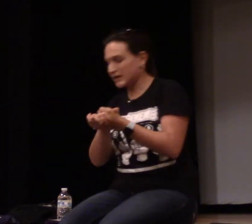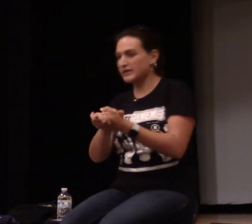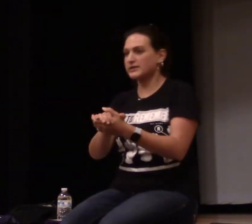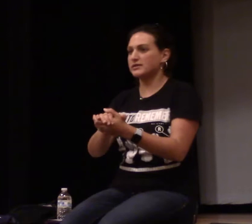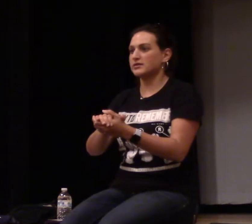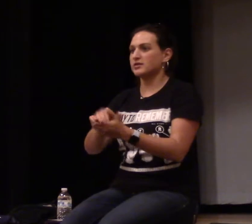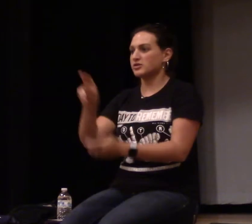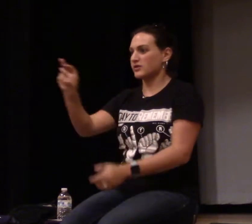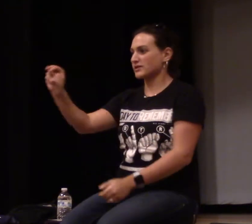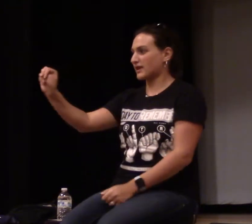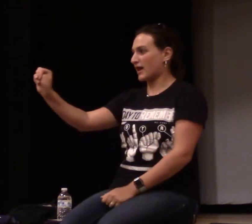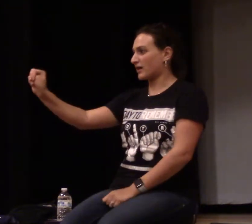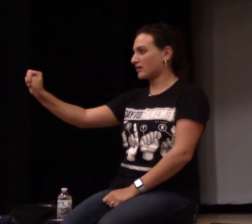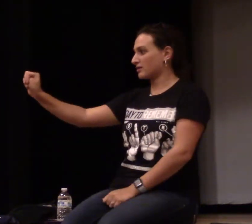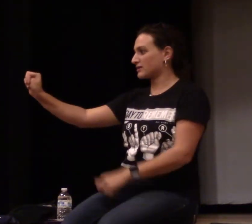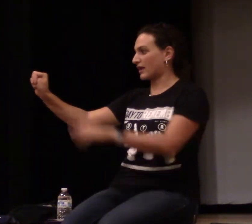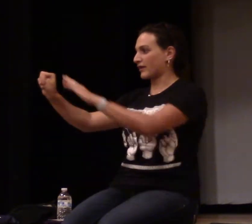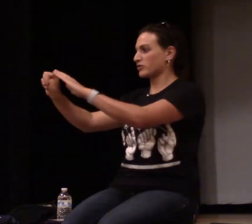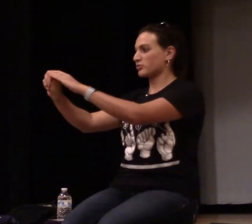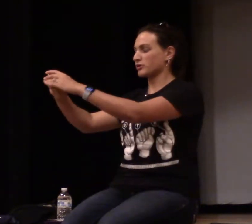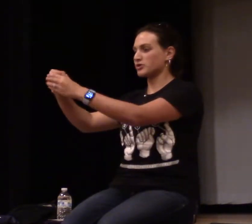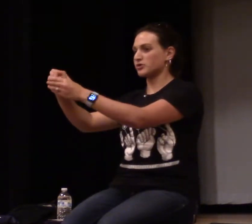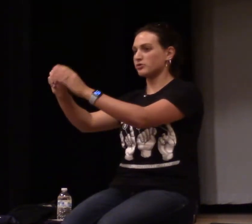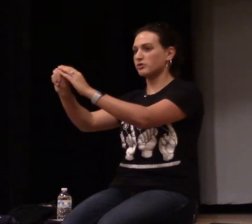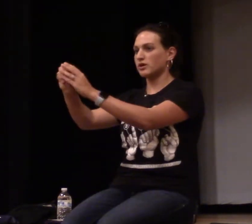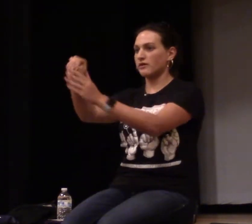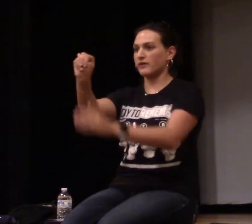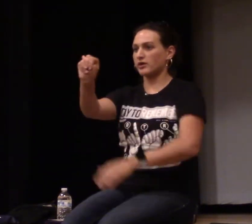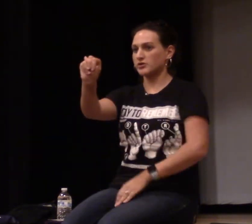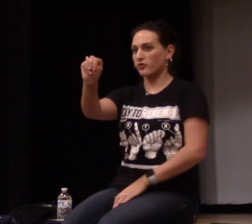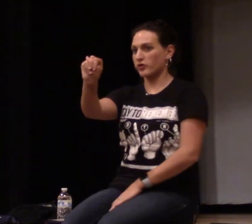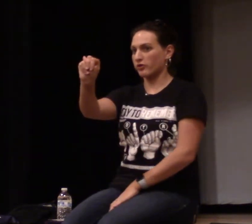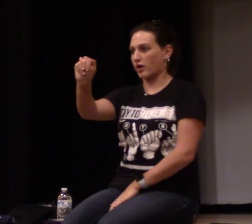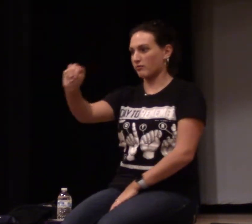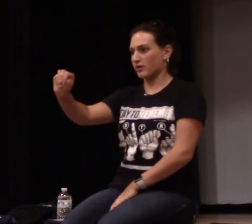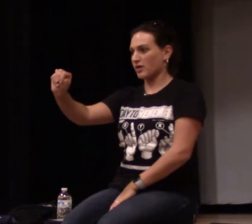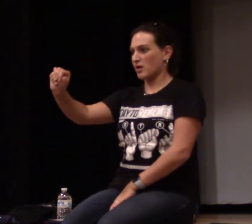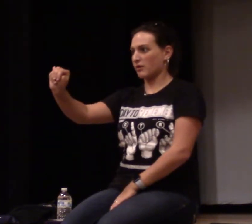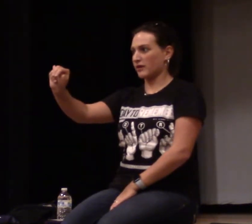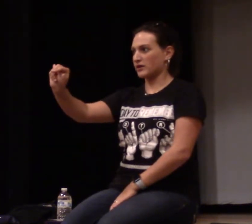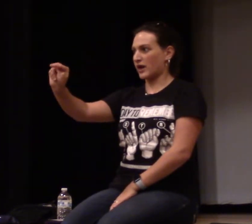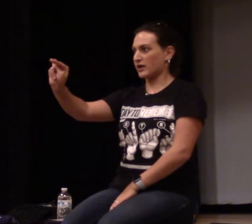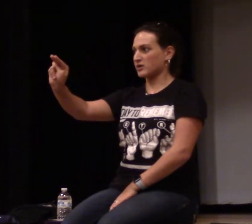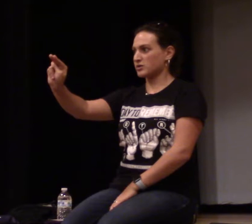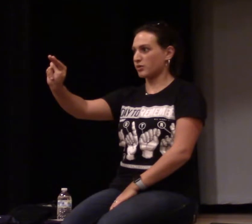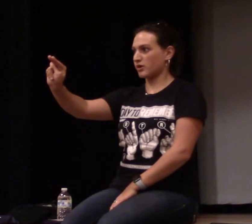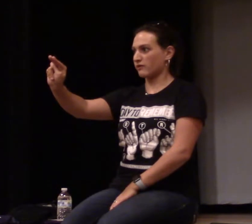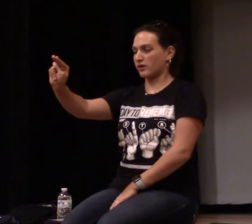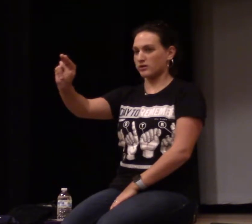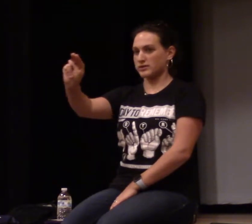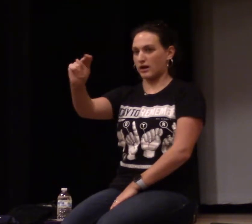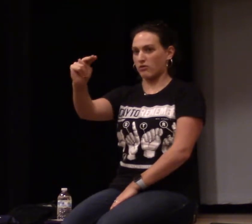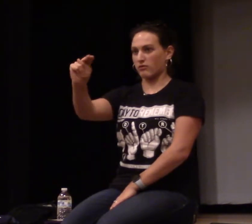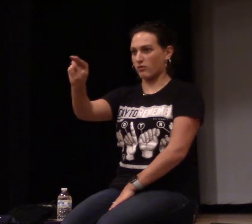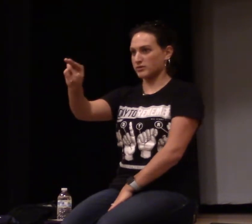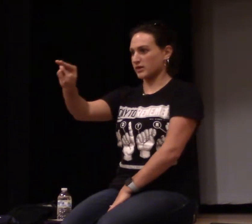Niece, so this is N in sign language. You put two fingers over your thumb, but then kind of just bring your fingers out, almost like you're